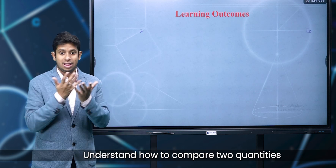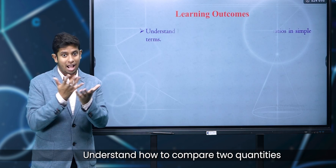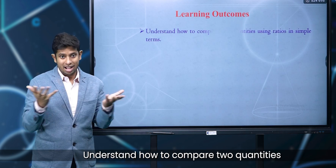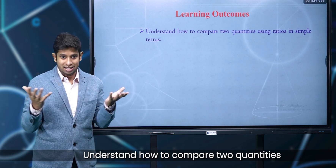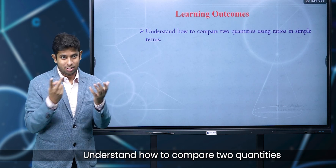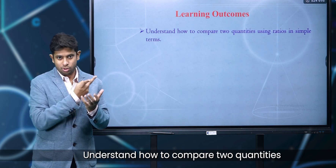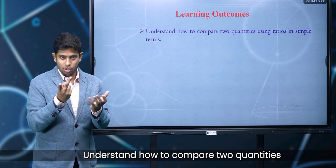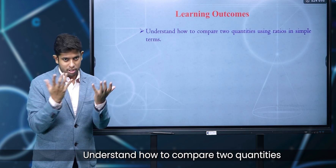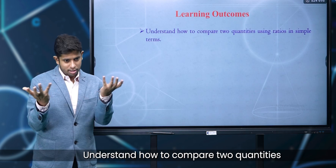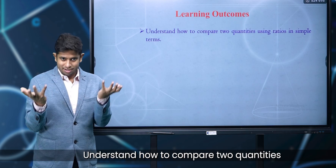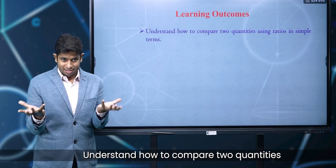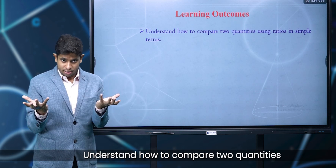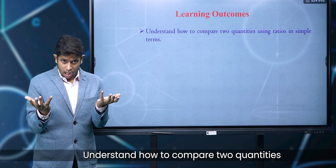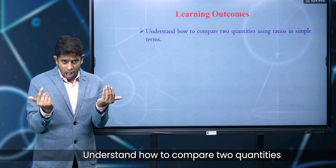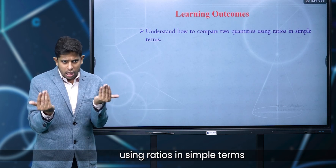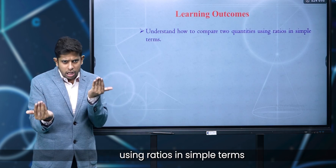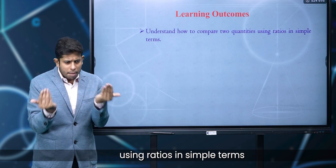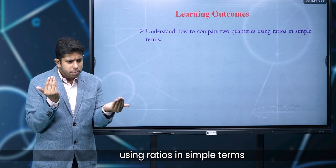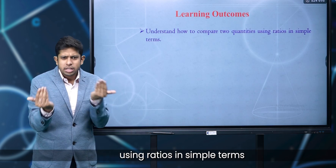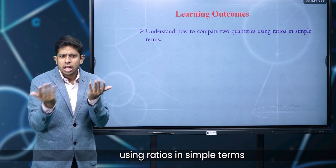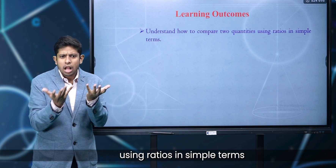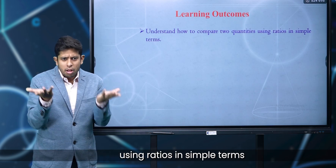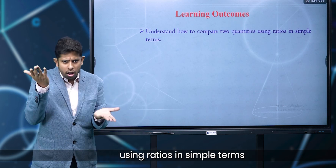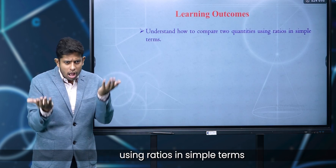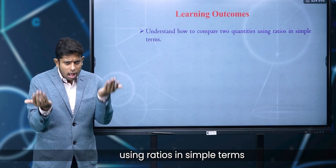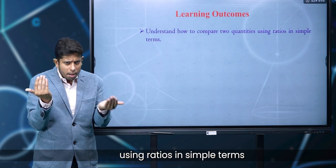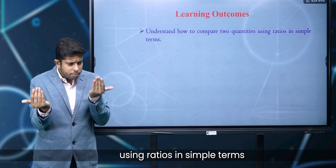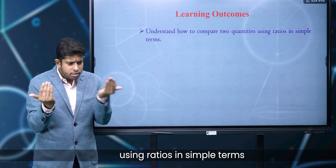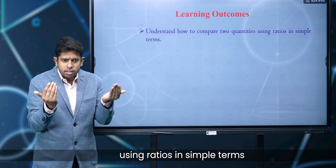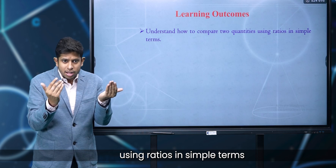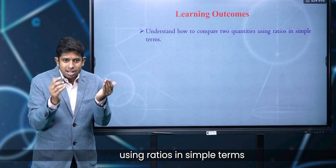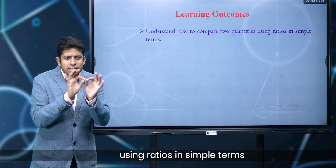understand how to compare two quantities using ratios in simple terms.